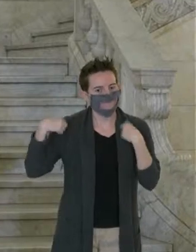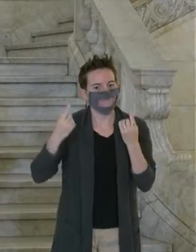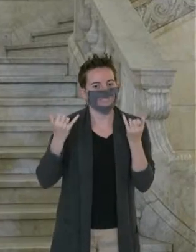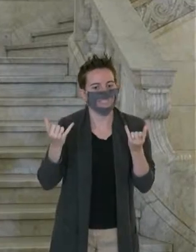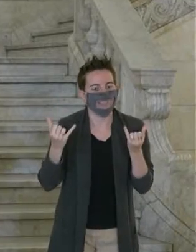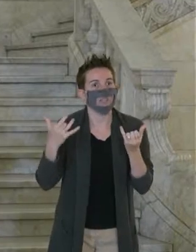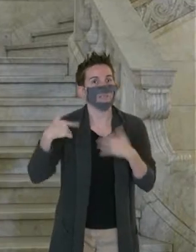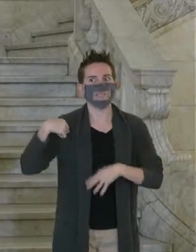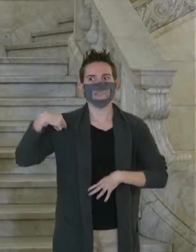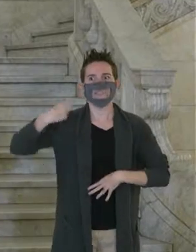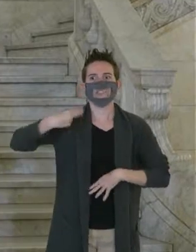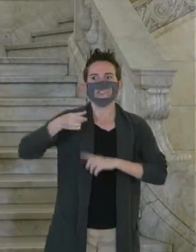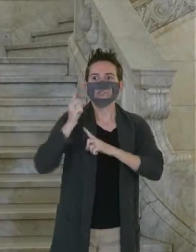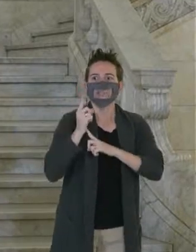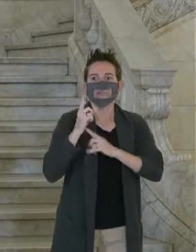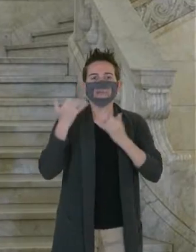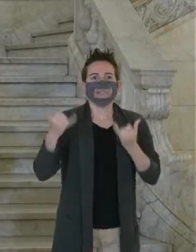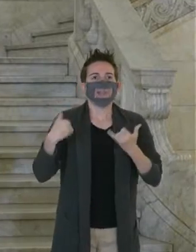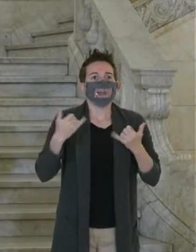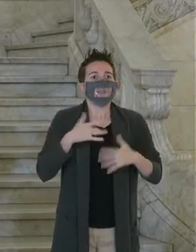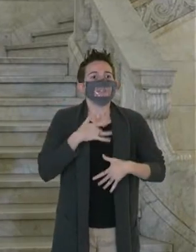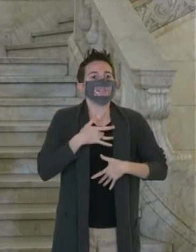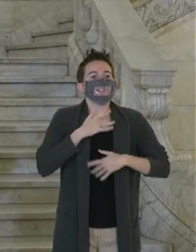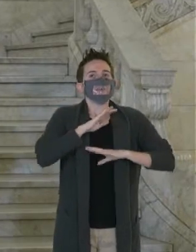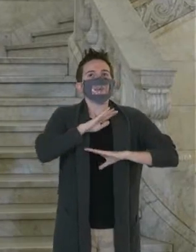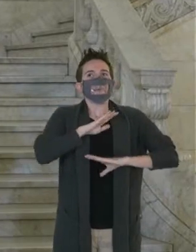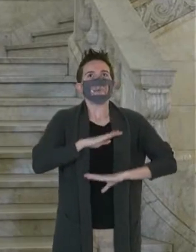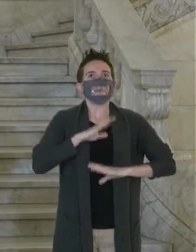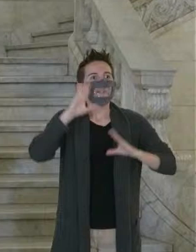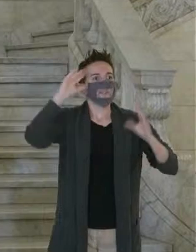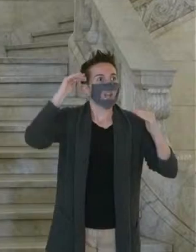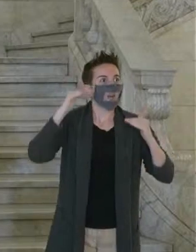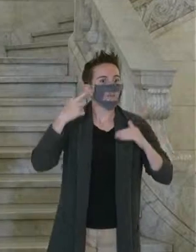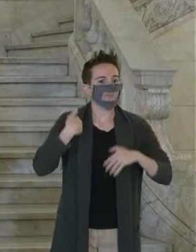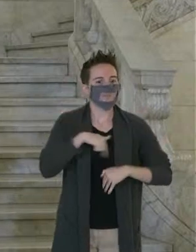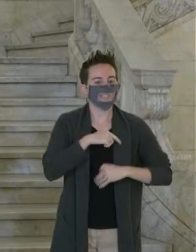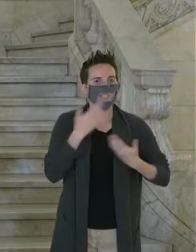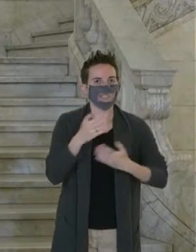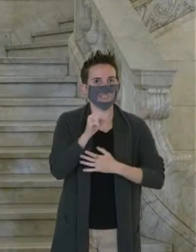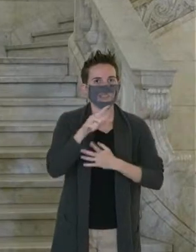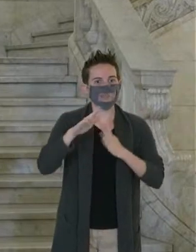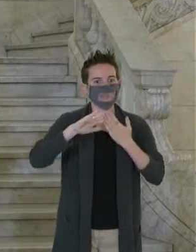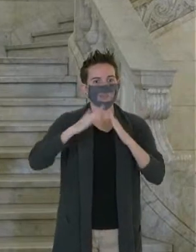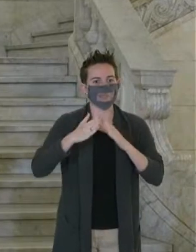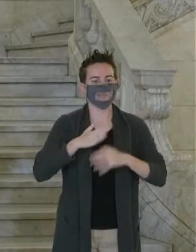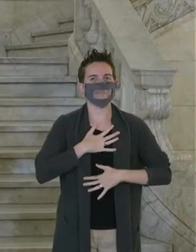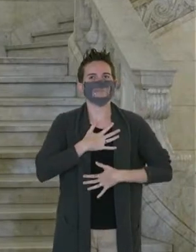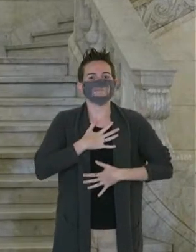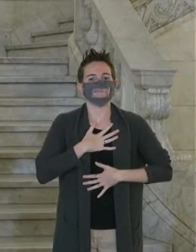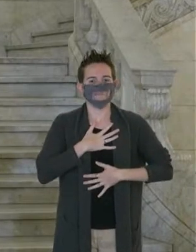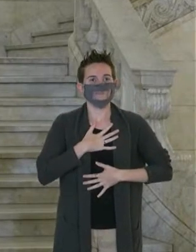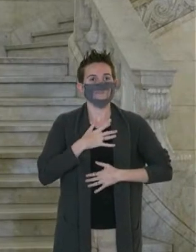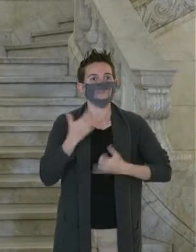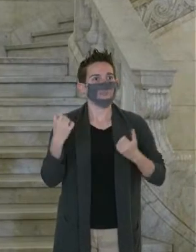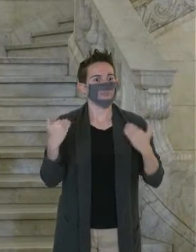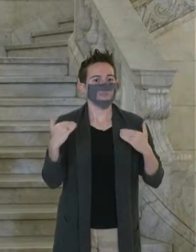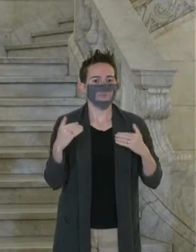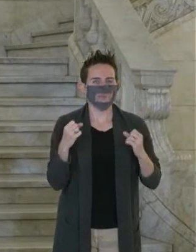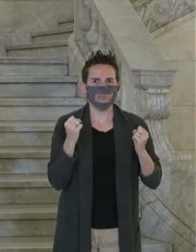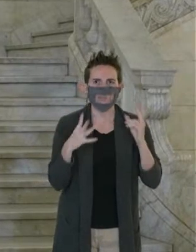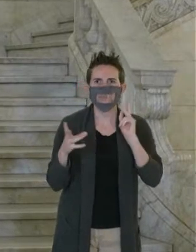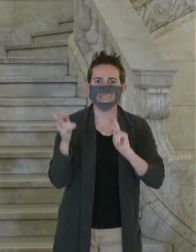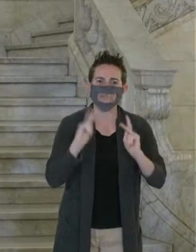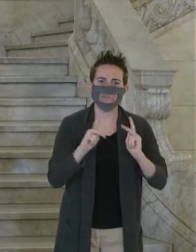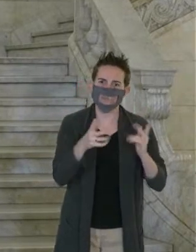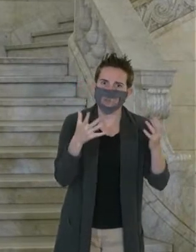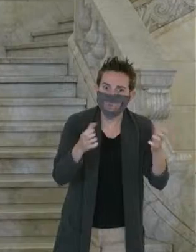in the pandemic that has brought relief and hope to everyone in our community. And the overwhelming number of our residents just